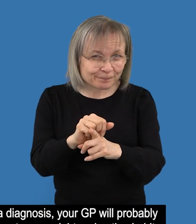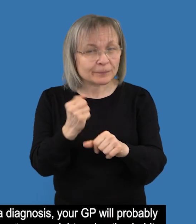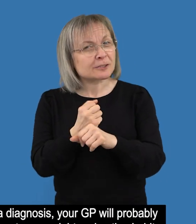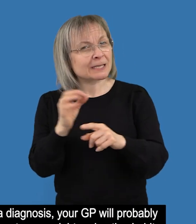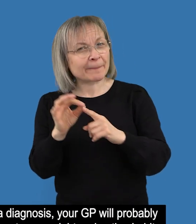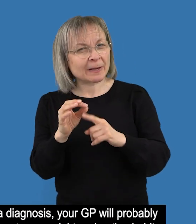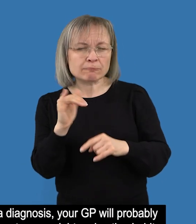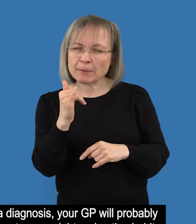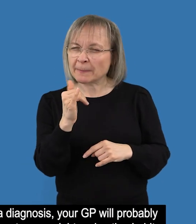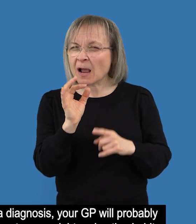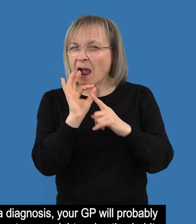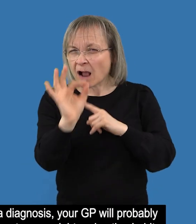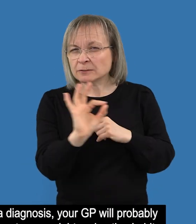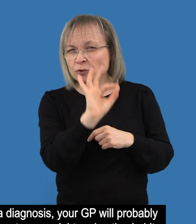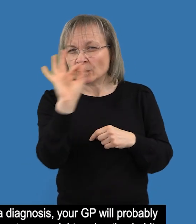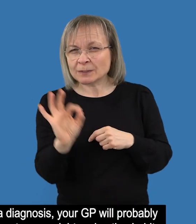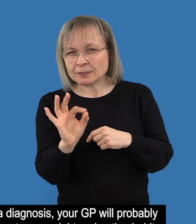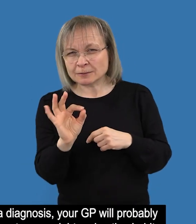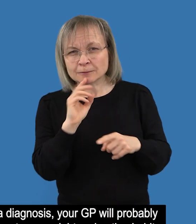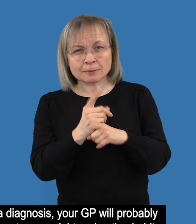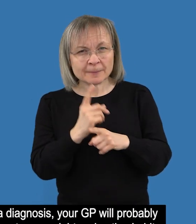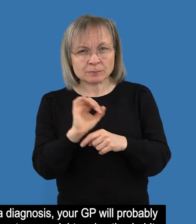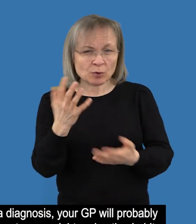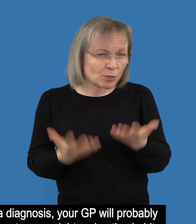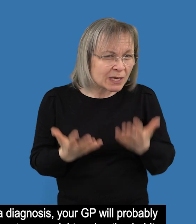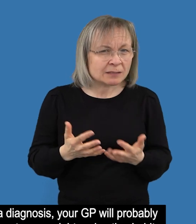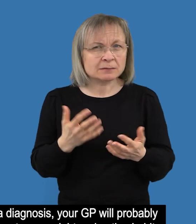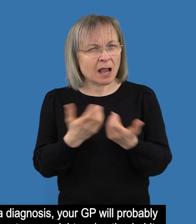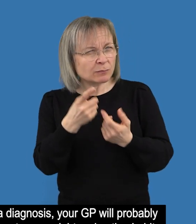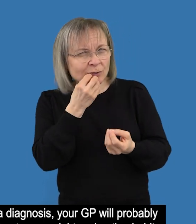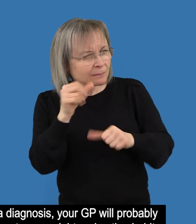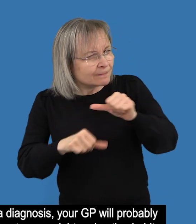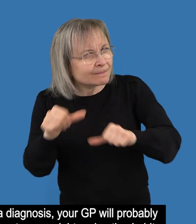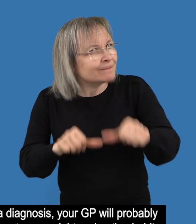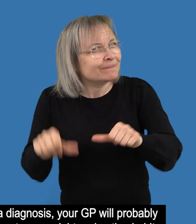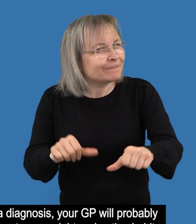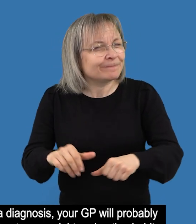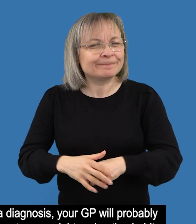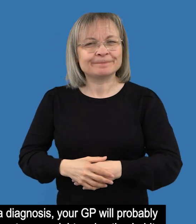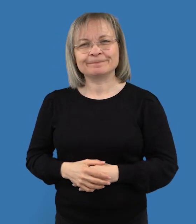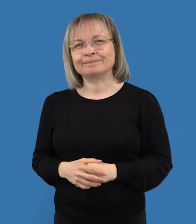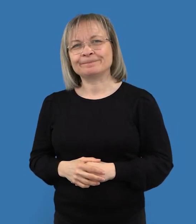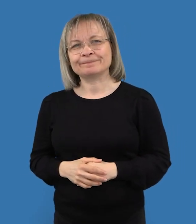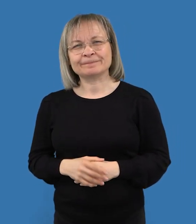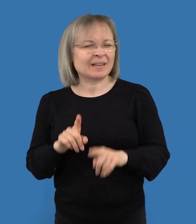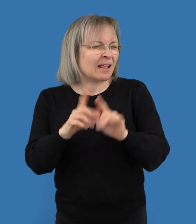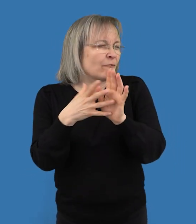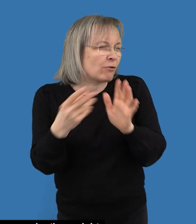When making a diagnosis, your GP will probably ask questions about your weight and eating habits.